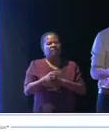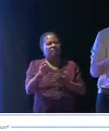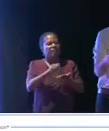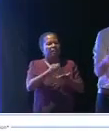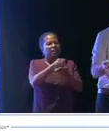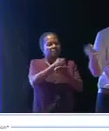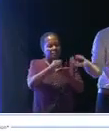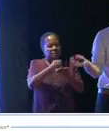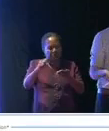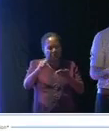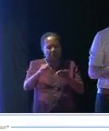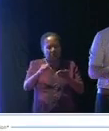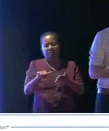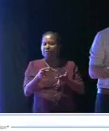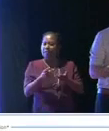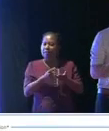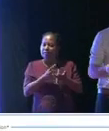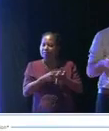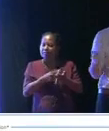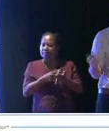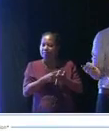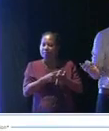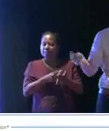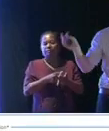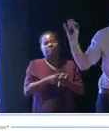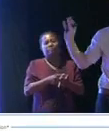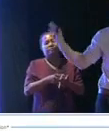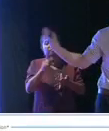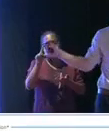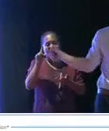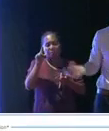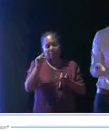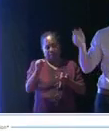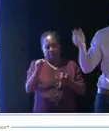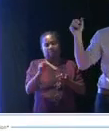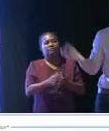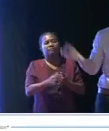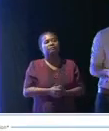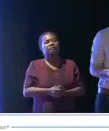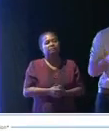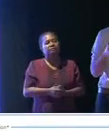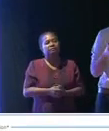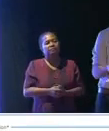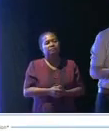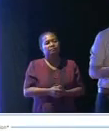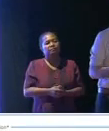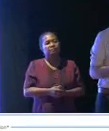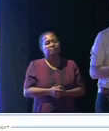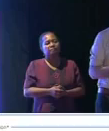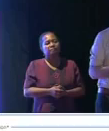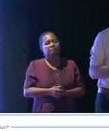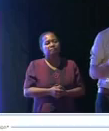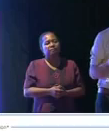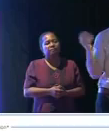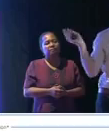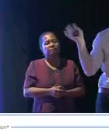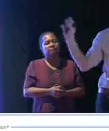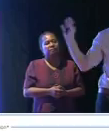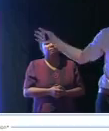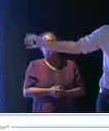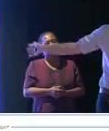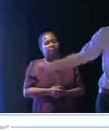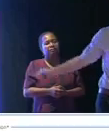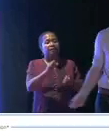someone else. If that's your scenario, you can actually do that. We've set up for that. But typically speaking, if